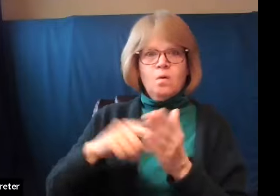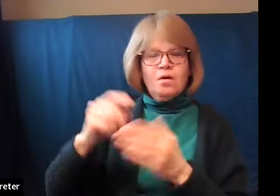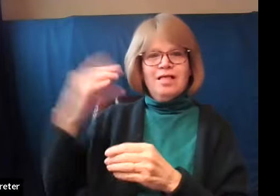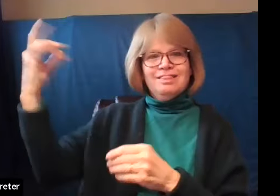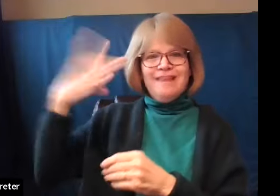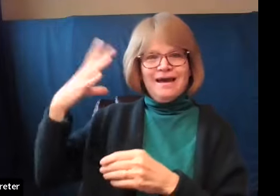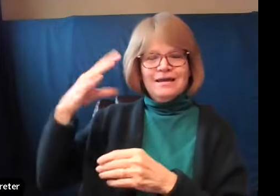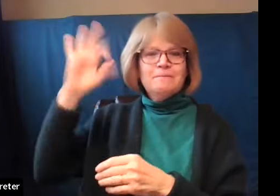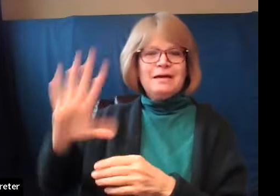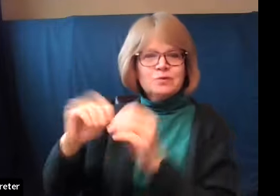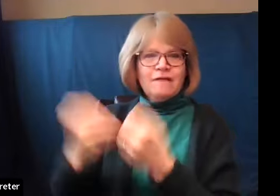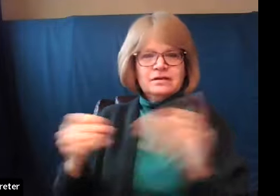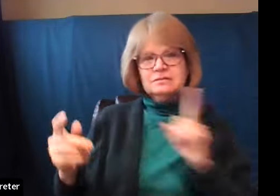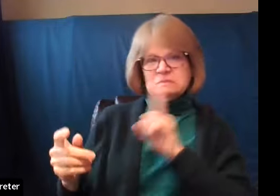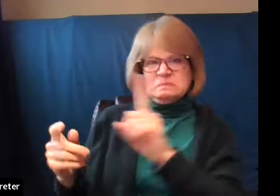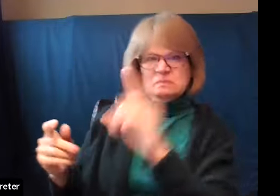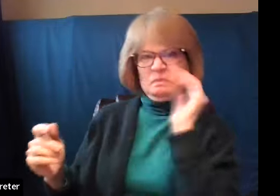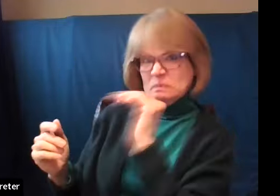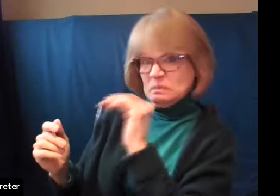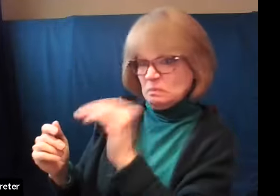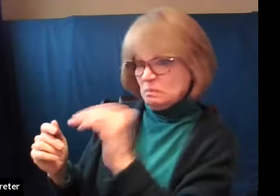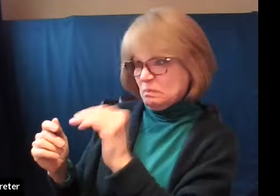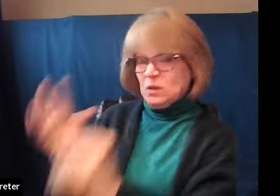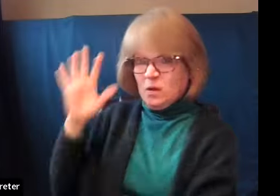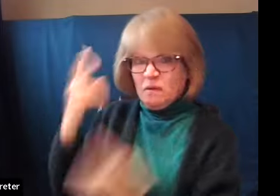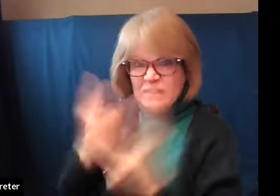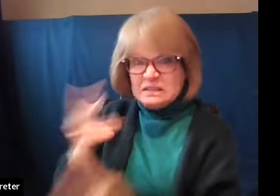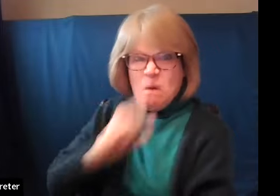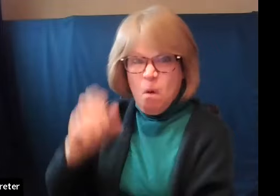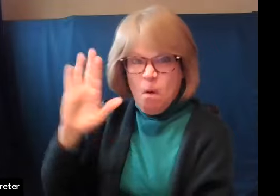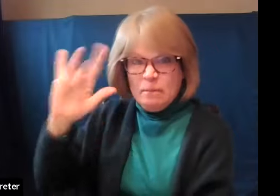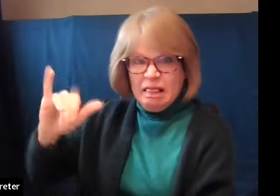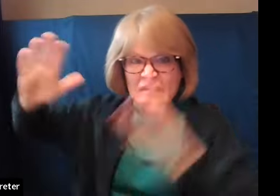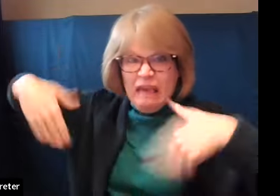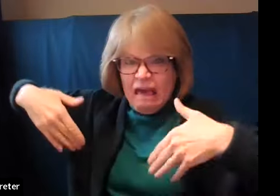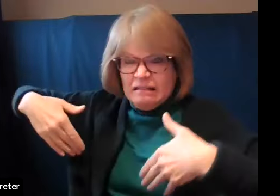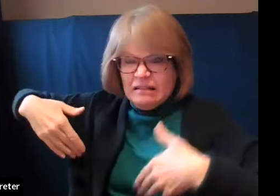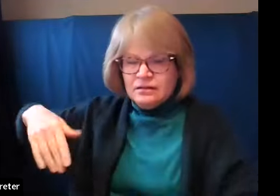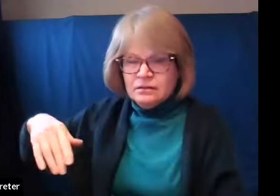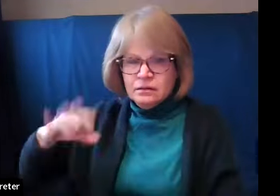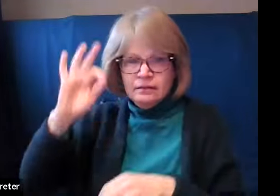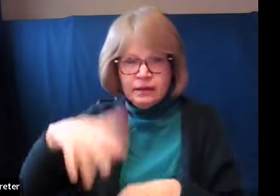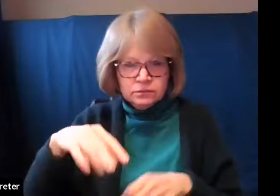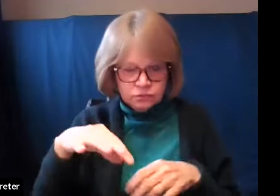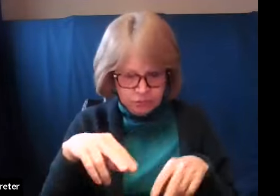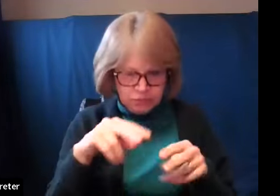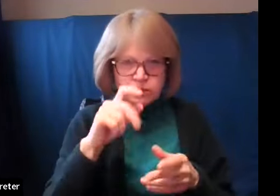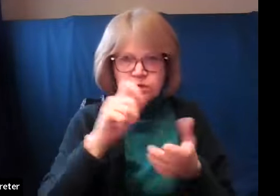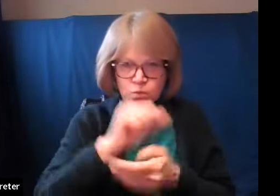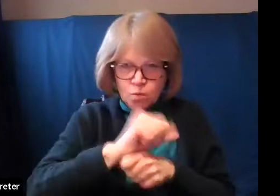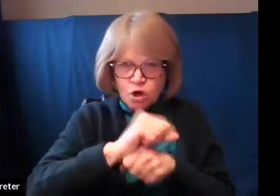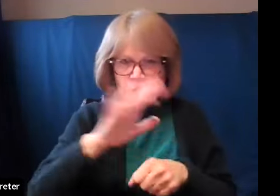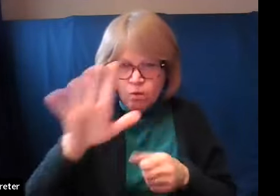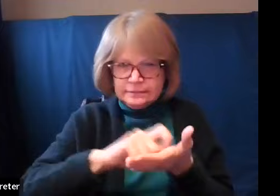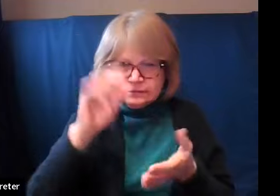heading down the hallway. "Pastor, have you visited old Billy yet?" Lifting his weary eyes from the Yuletide sermon before